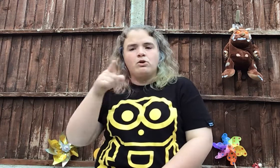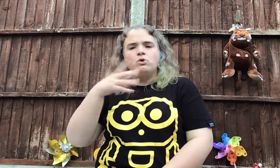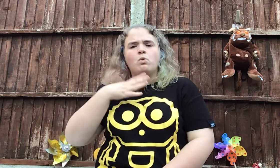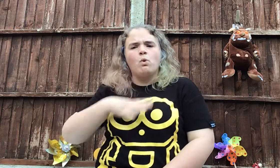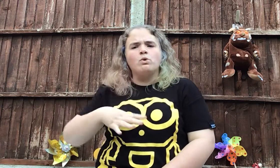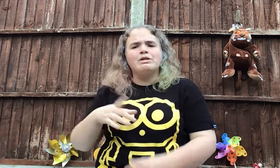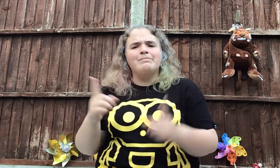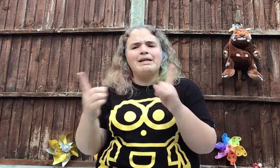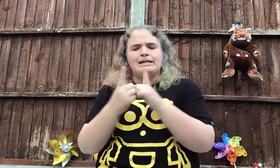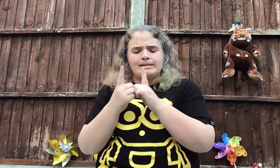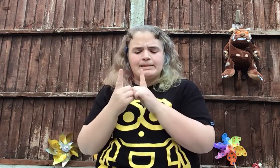you ought to meet.